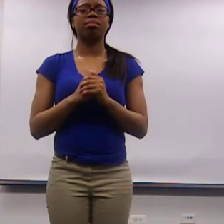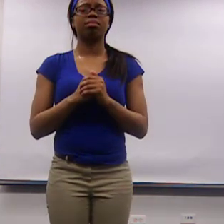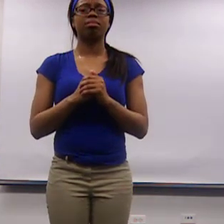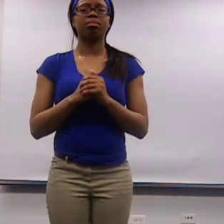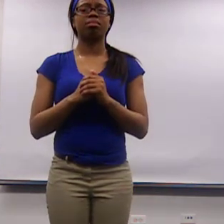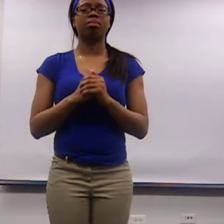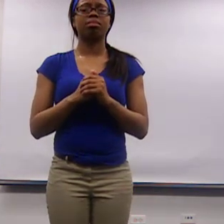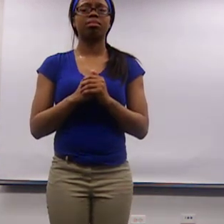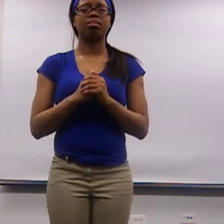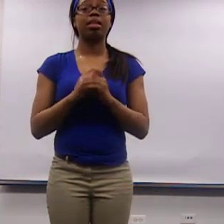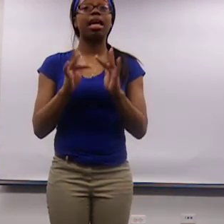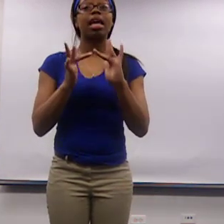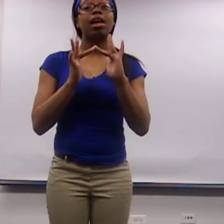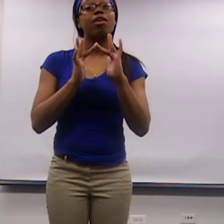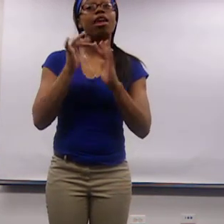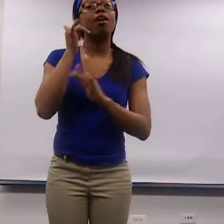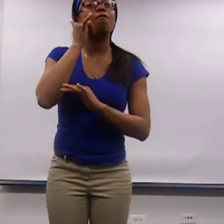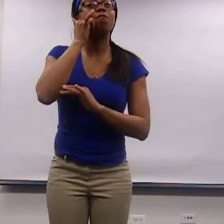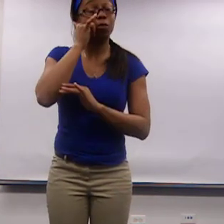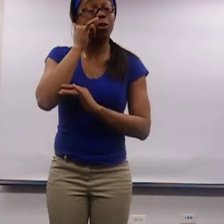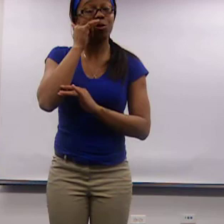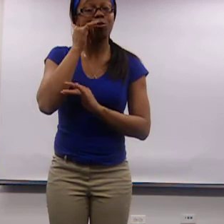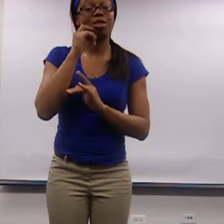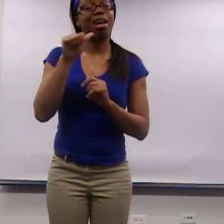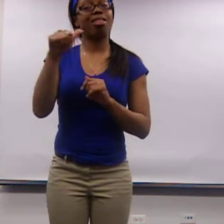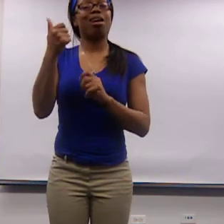Internet phones are another problem that they have because now